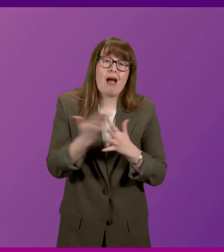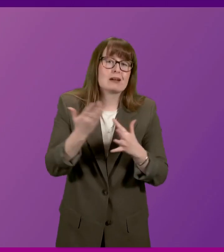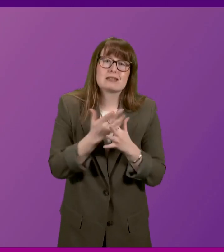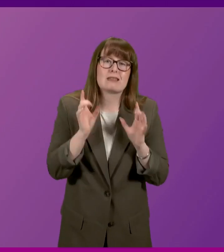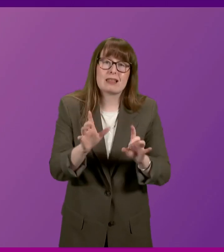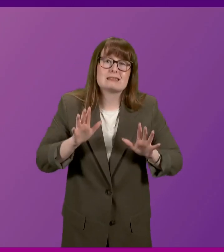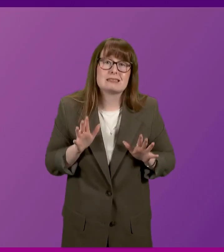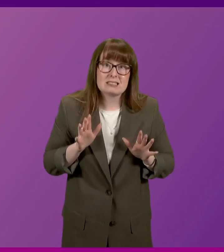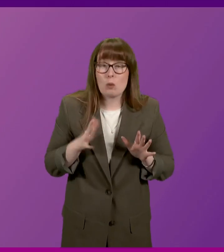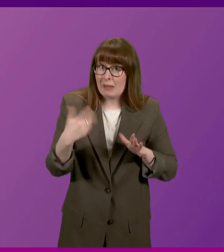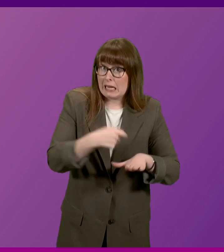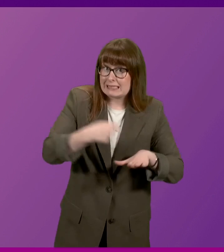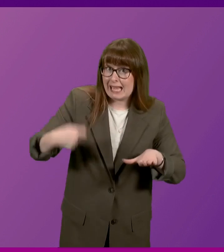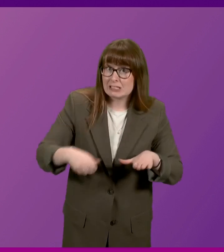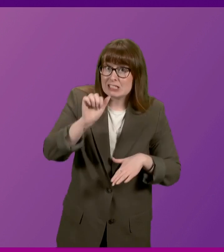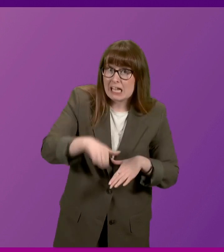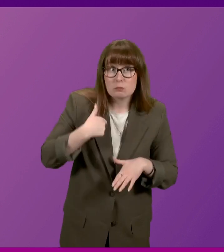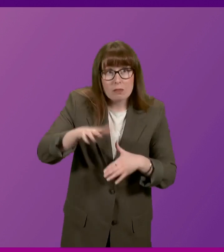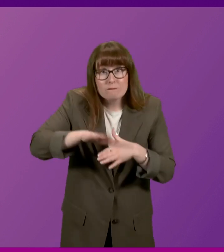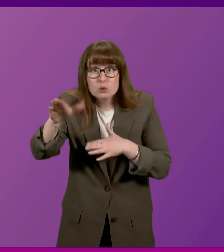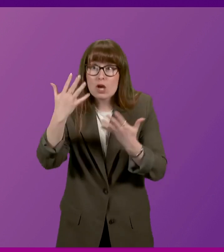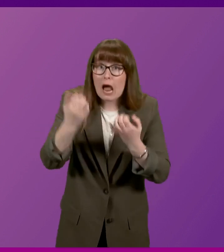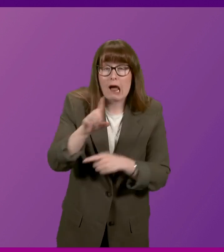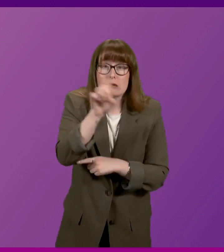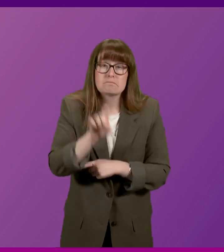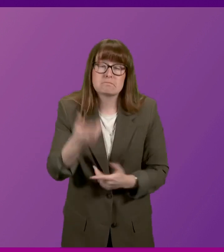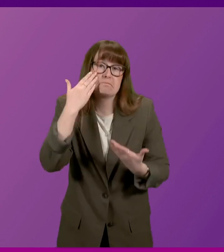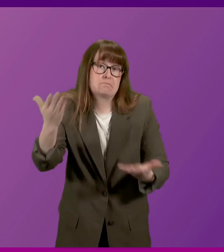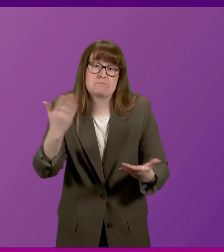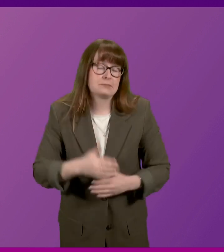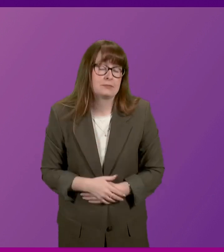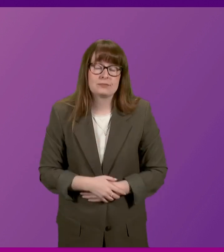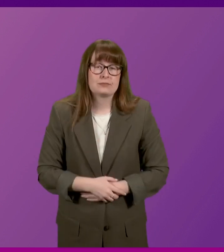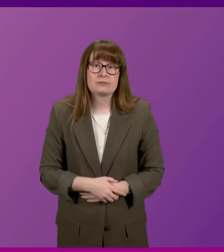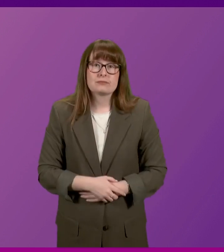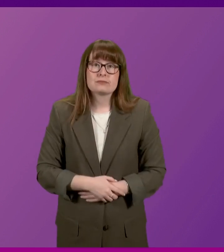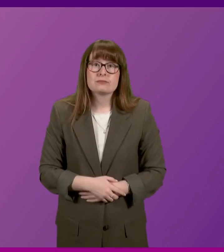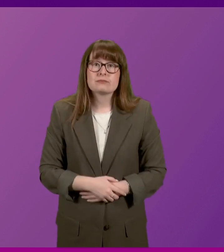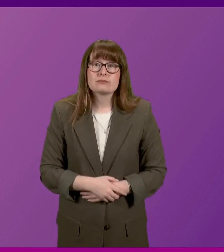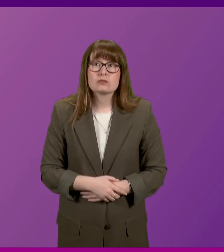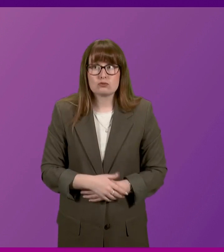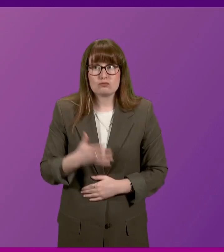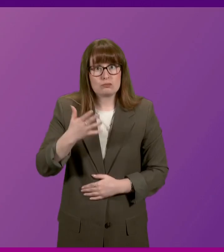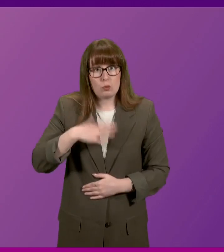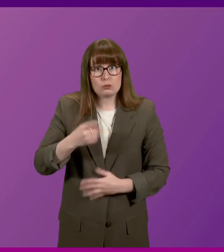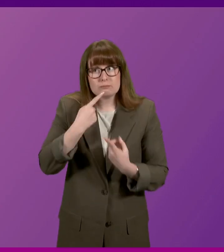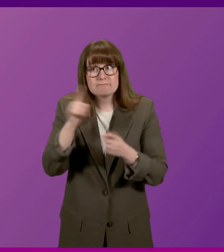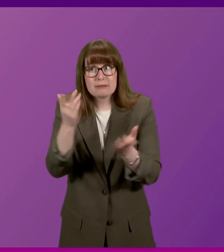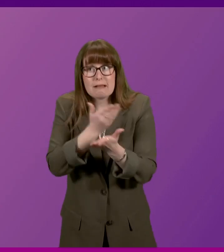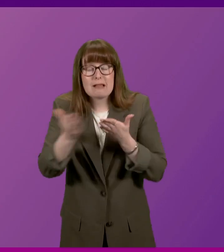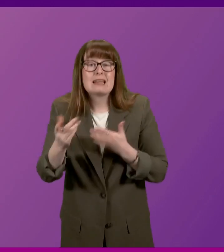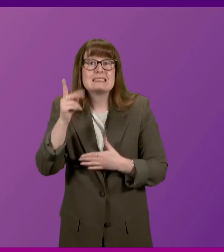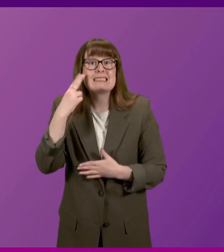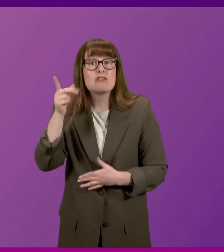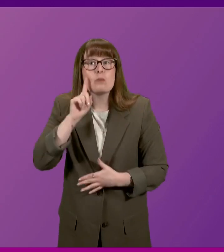has currently been extended, but we don't know the future of that work. So I think what we wanted to emphasise is that deaf women told